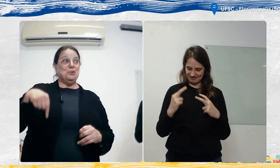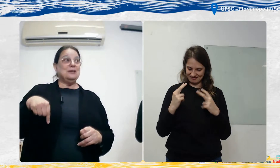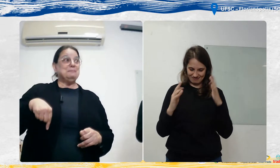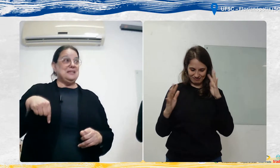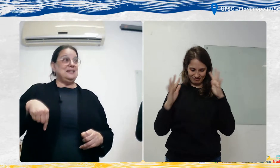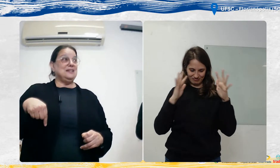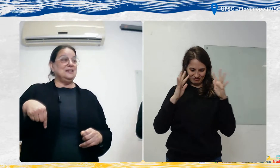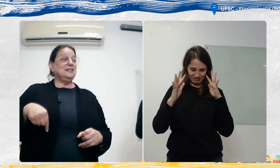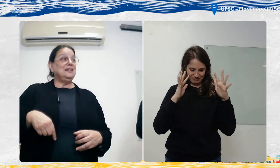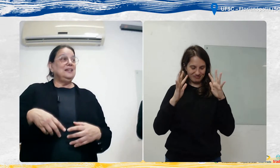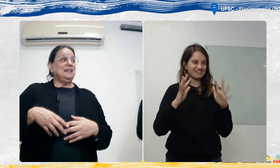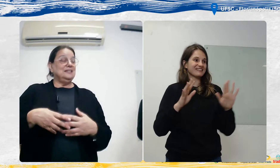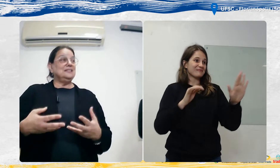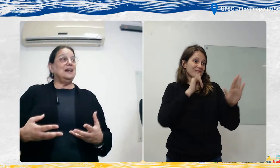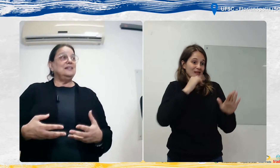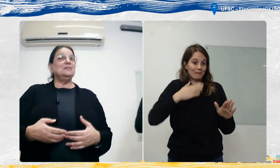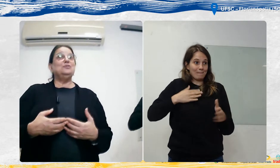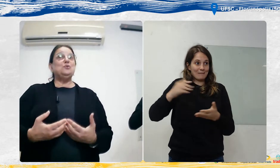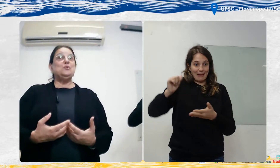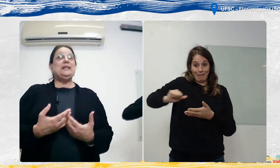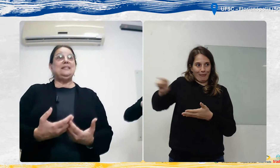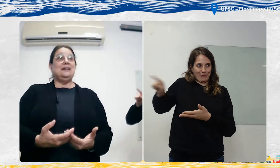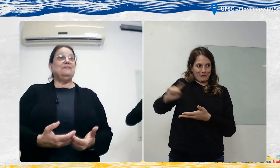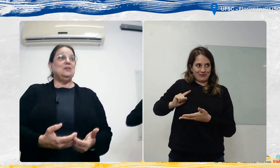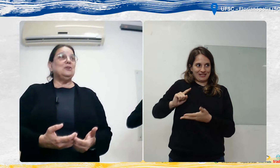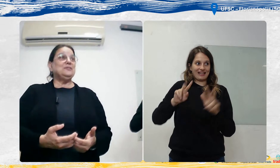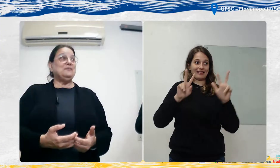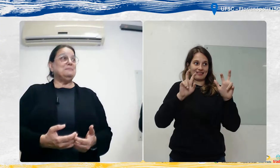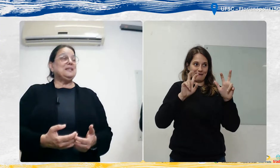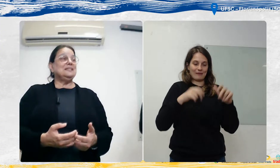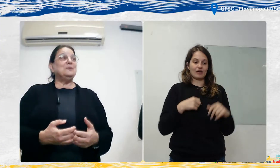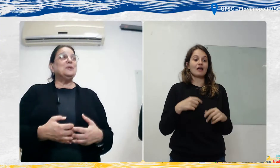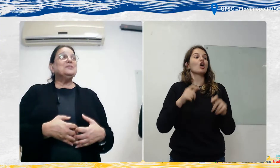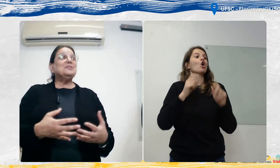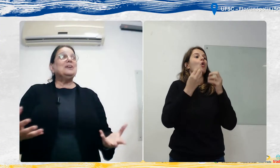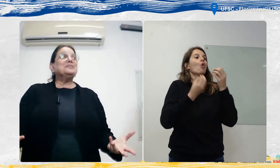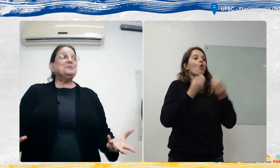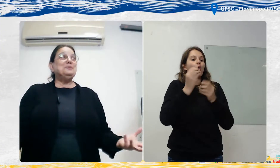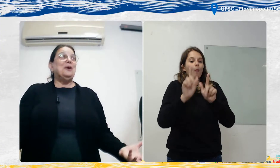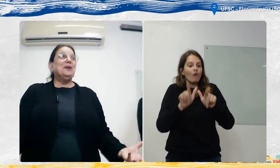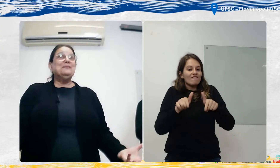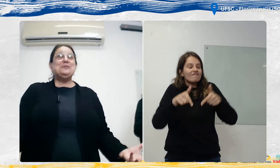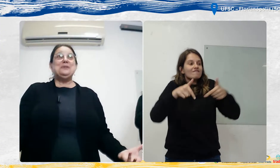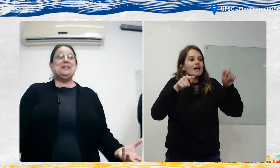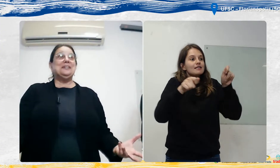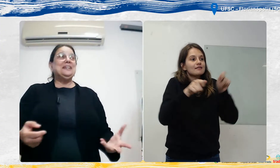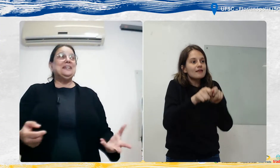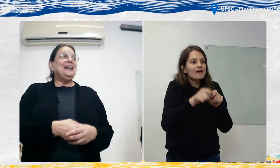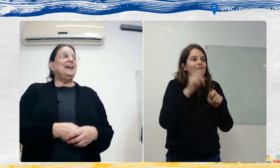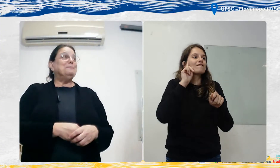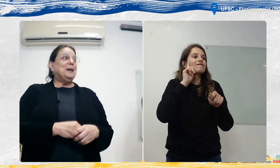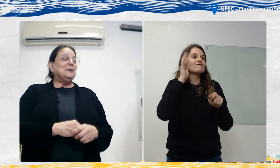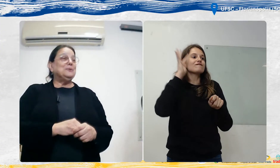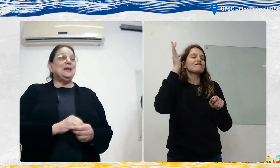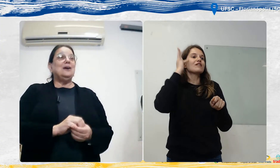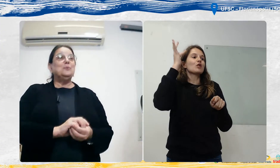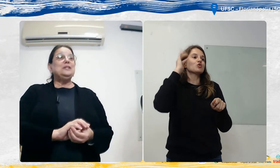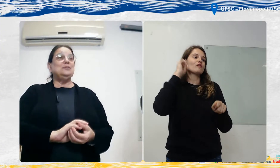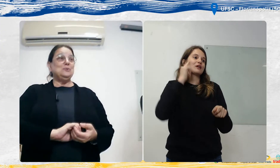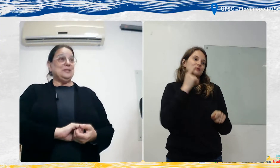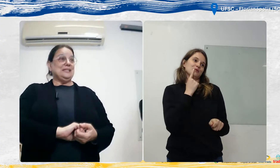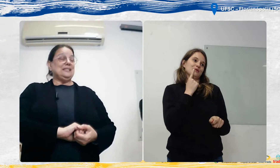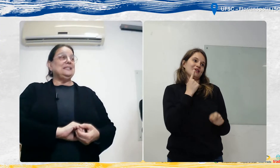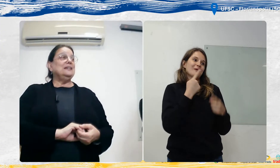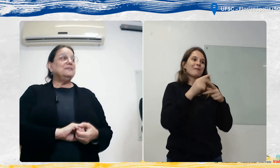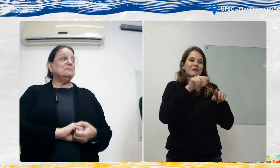that brought me here, is titled Doing Deaf Philosophy, because I want to talk to all of you here about how we